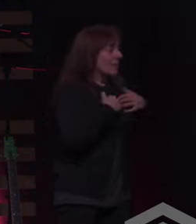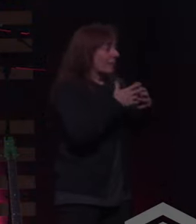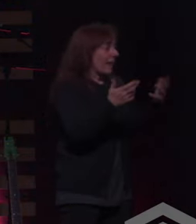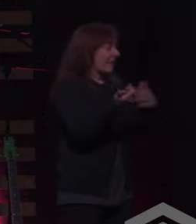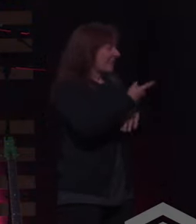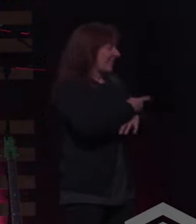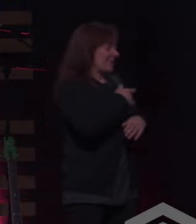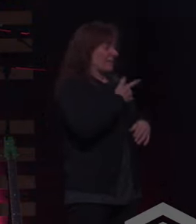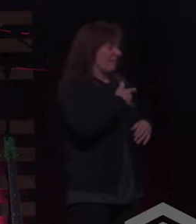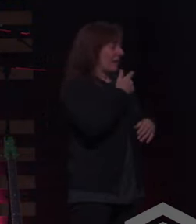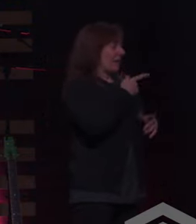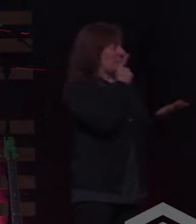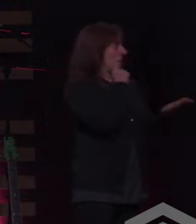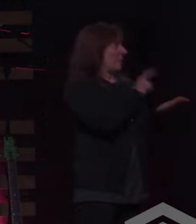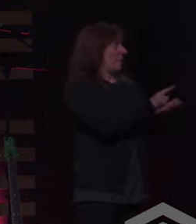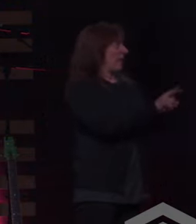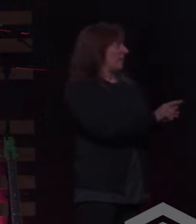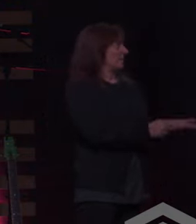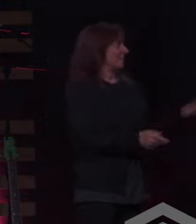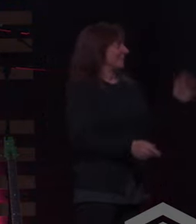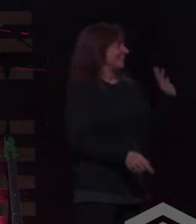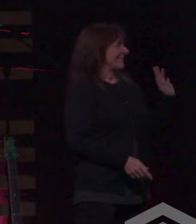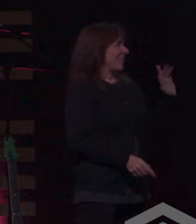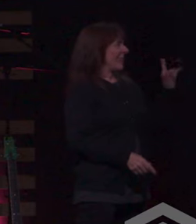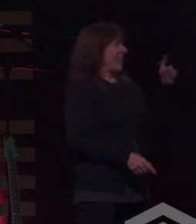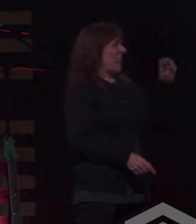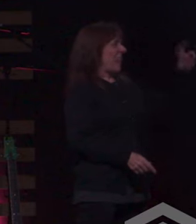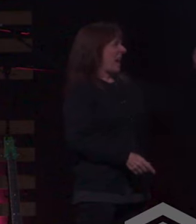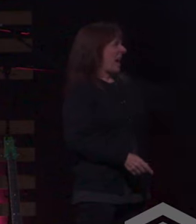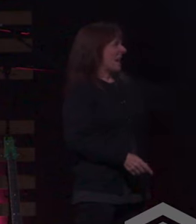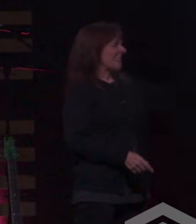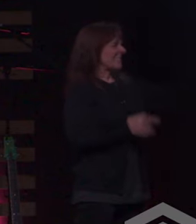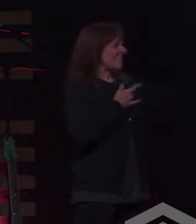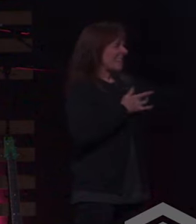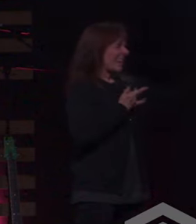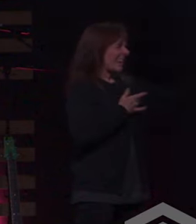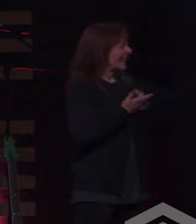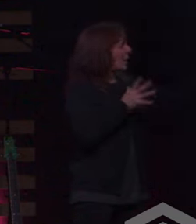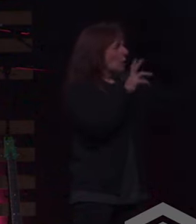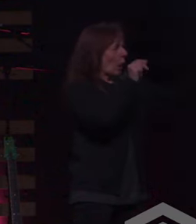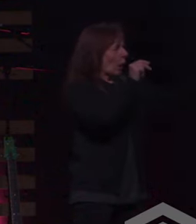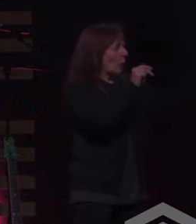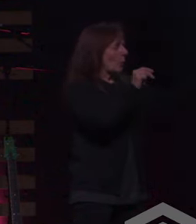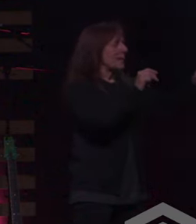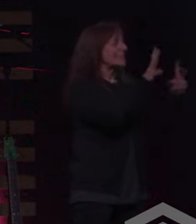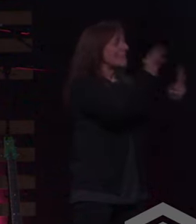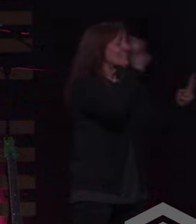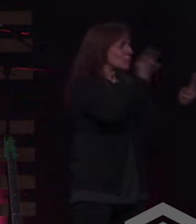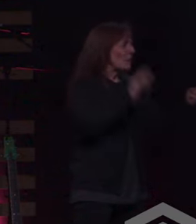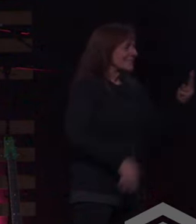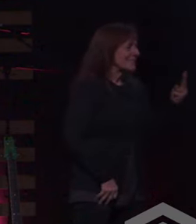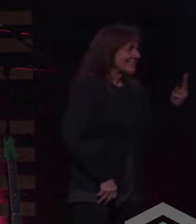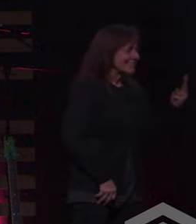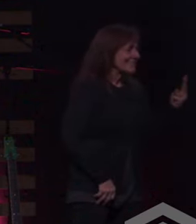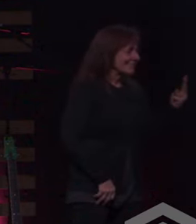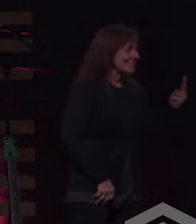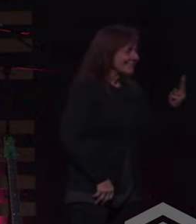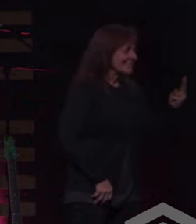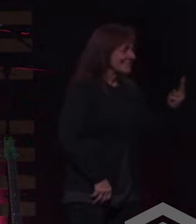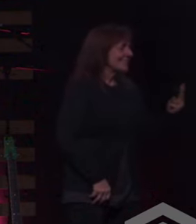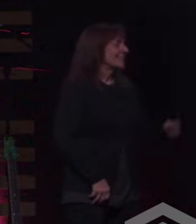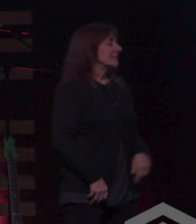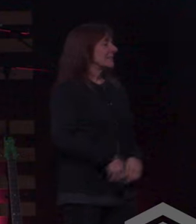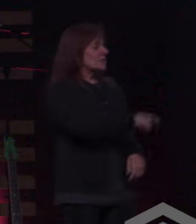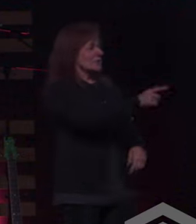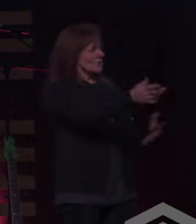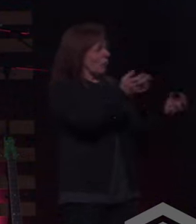you're not going to feel like you're in love. Love is not a feeling. Let's go. It's a choice.